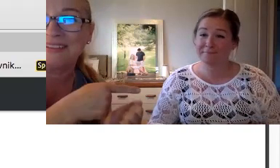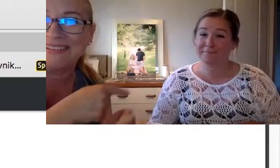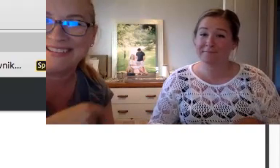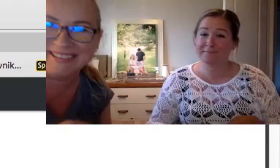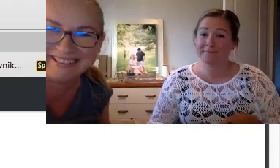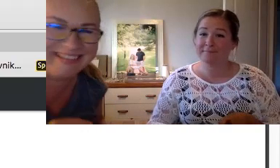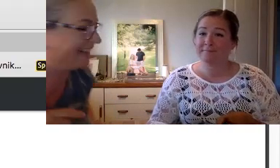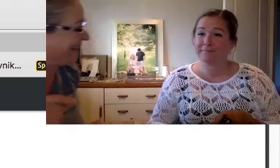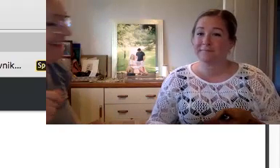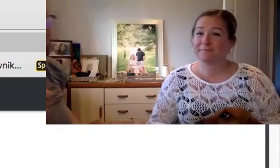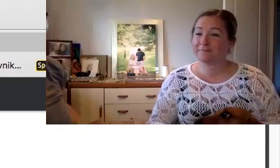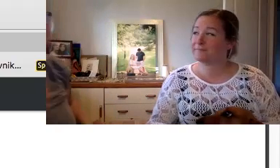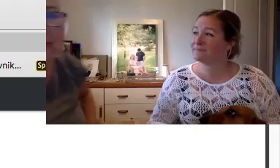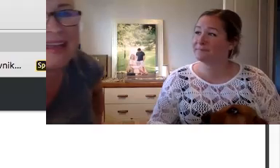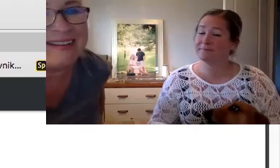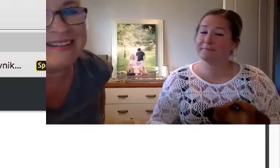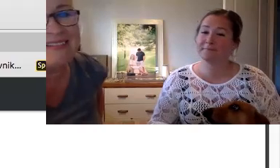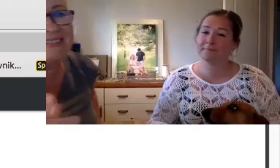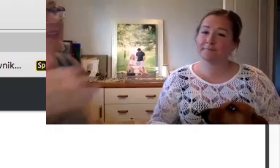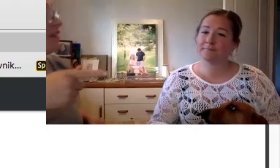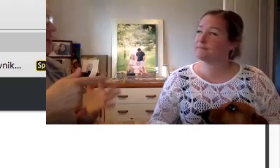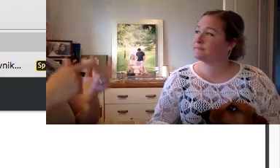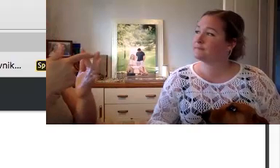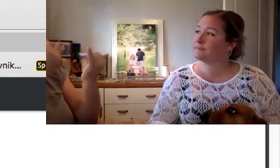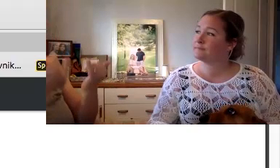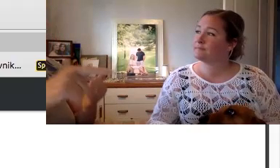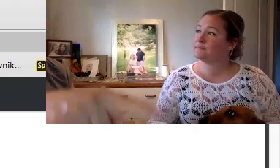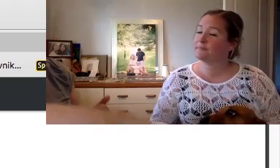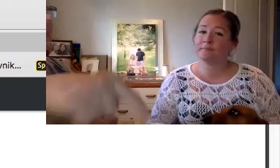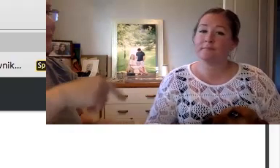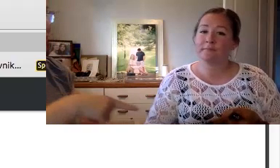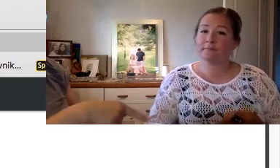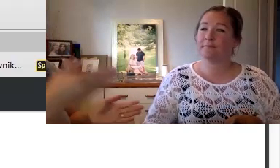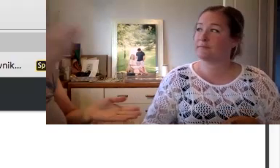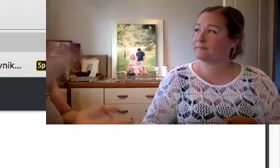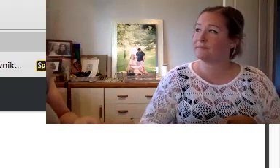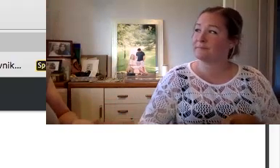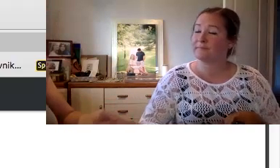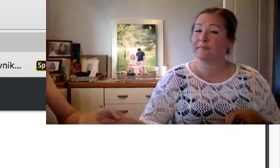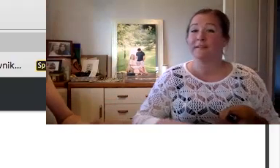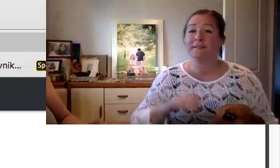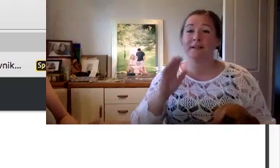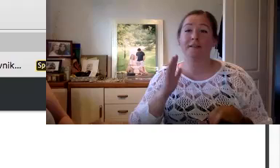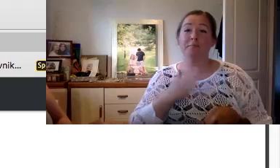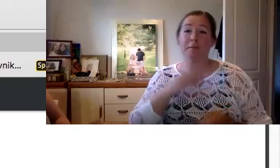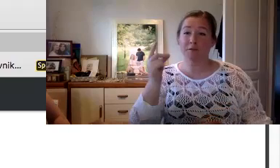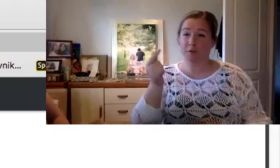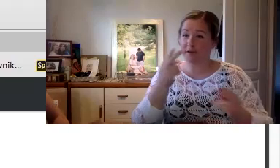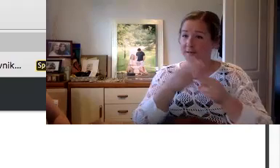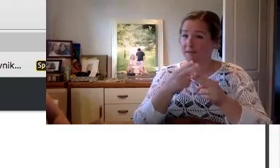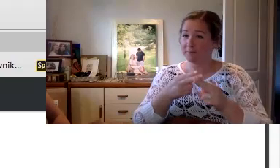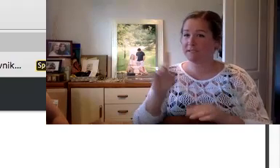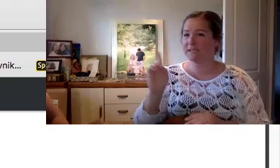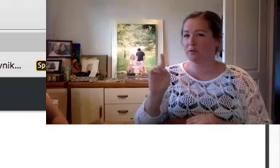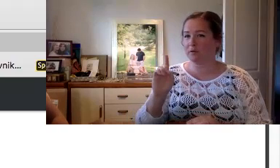practice with her. Okay. So we'll start now with this. So